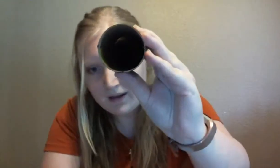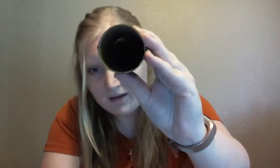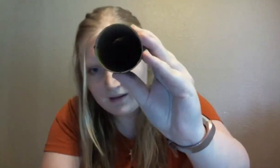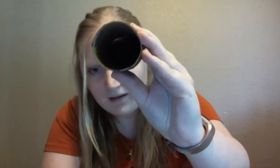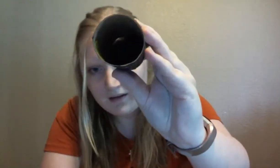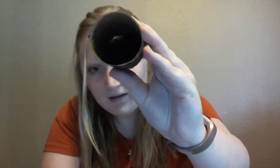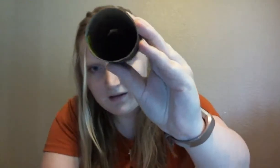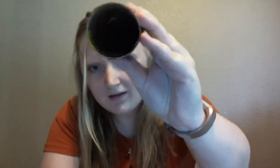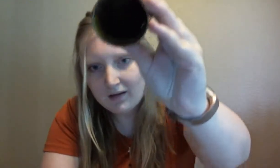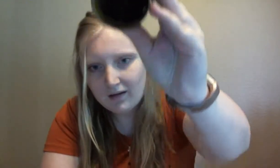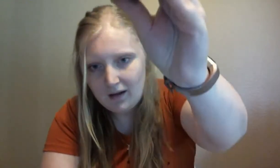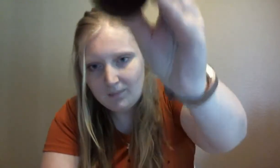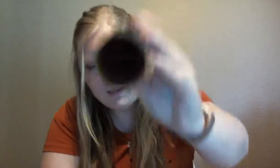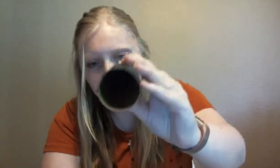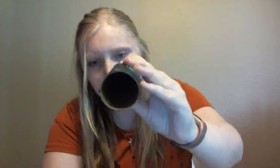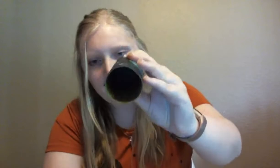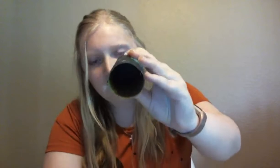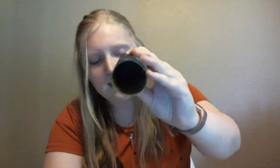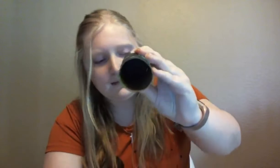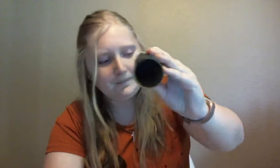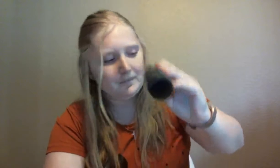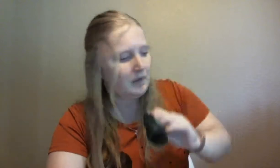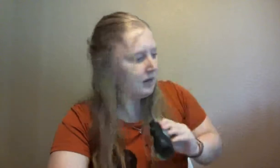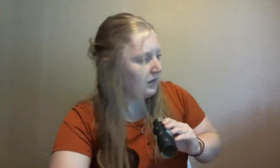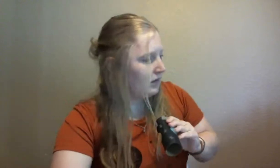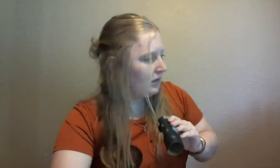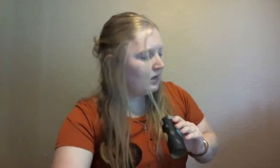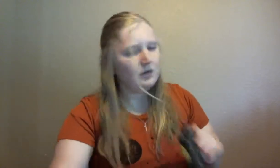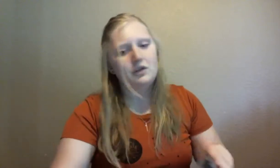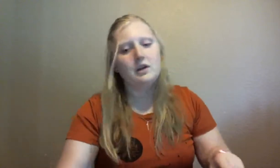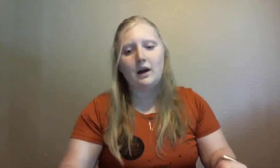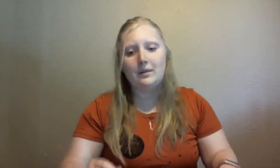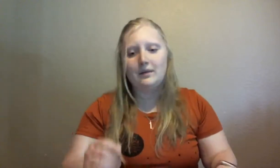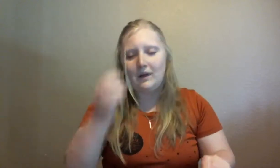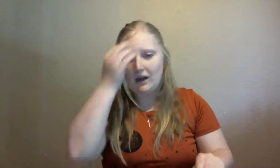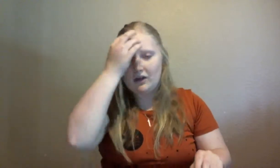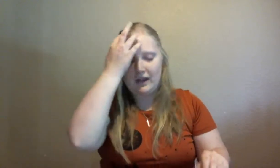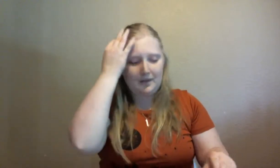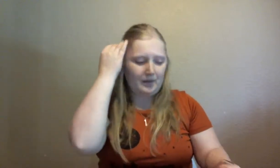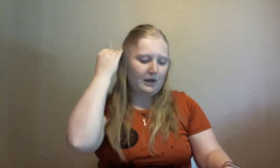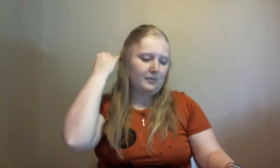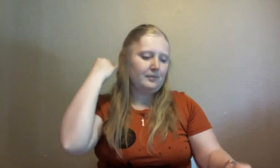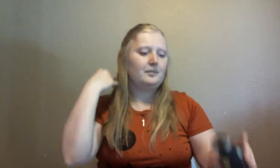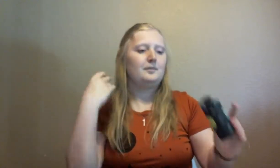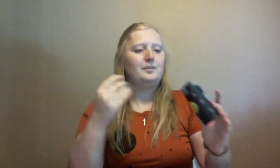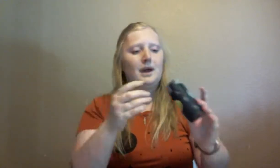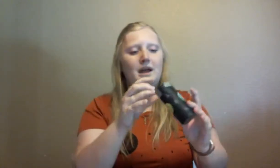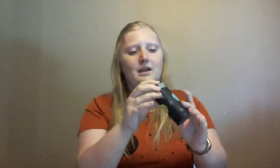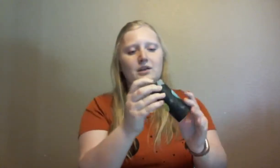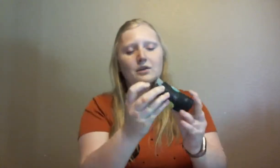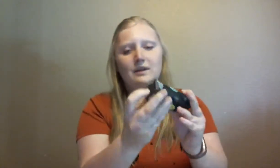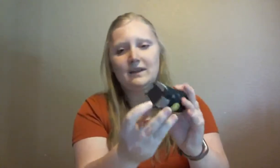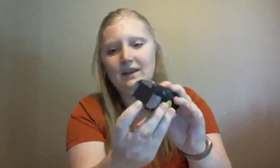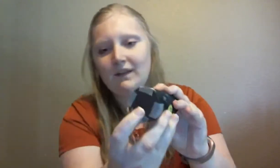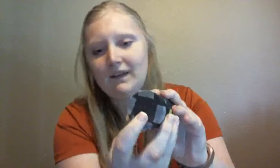it up at the light, should grab a flashlight, but you see that these